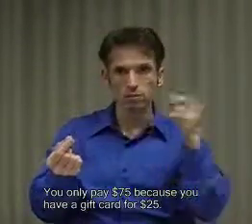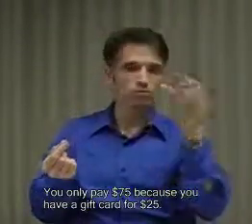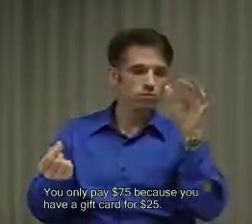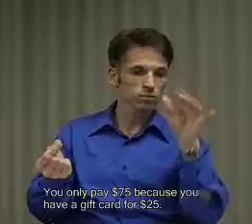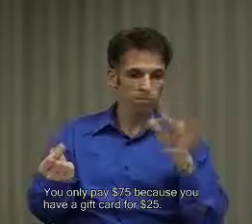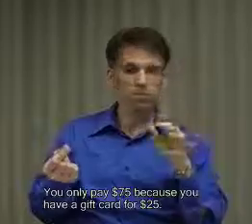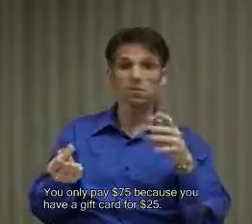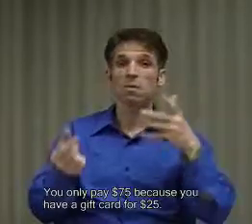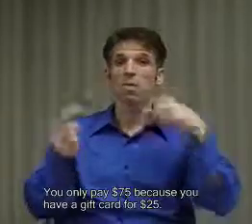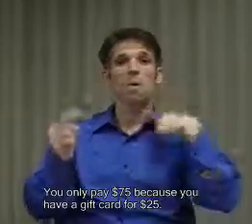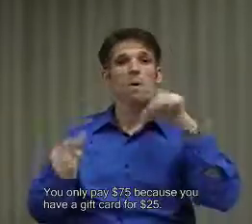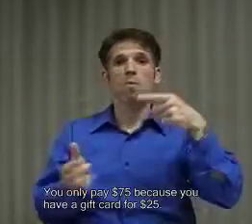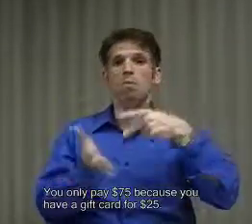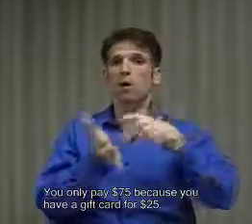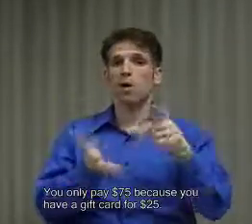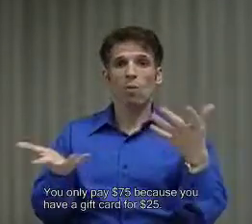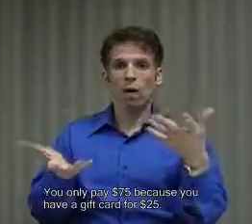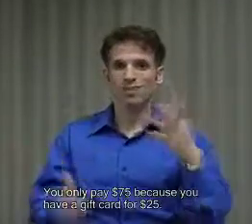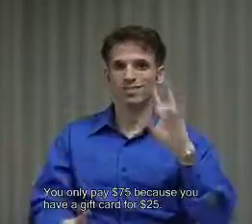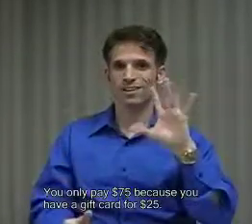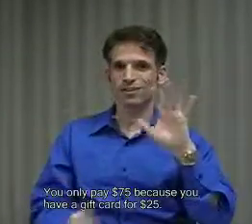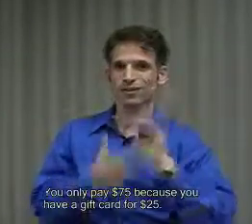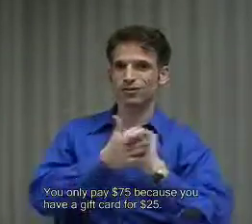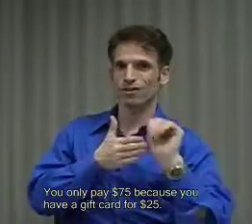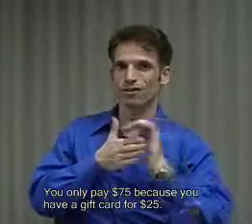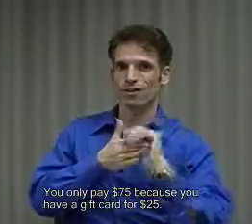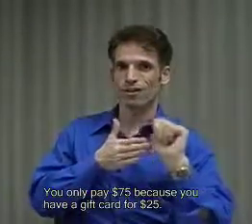have a gift card for $25.